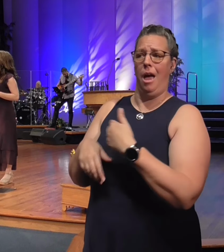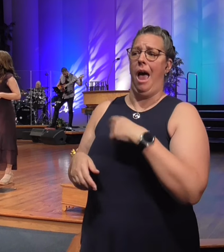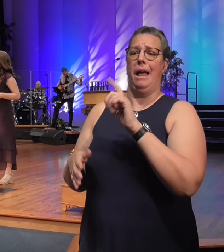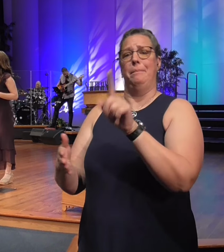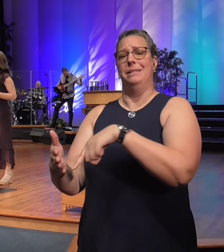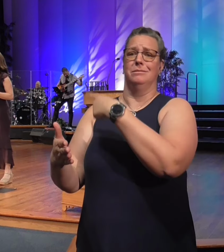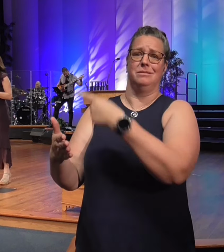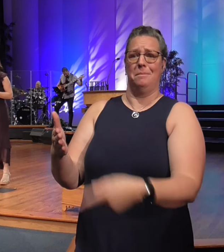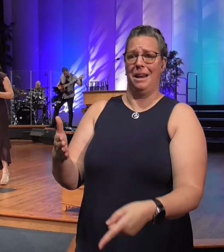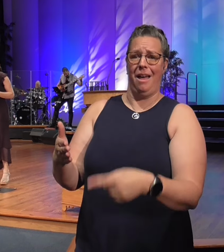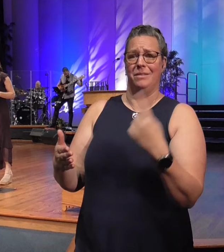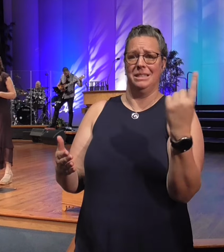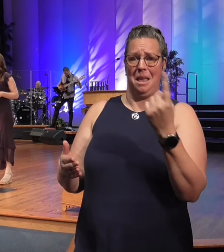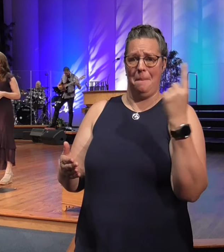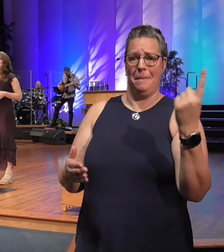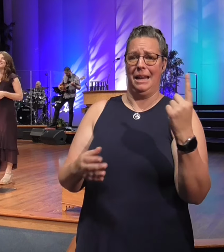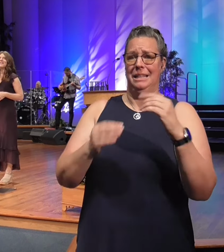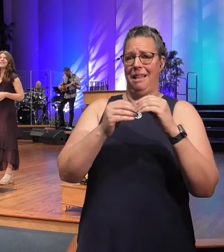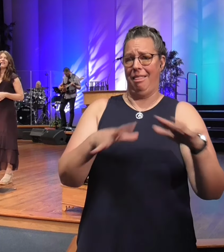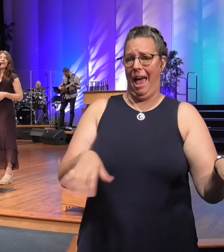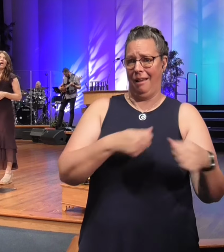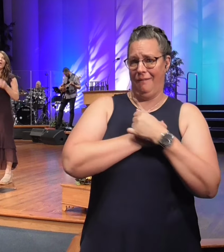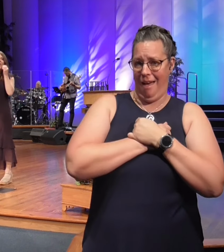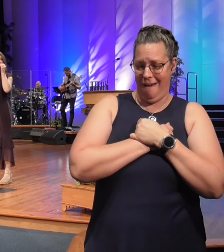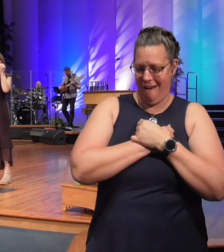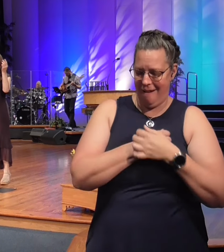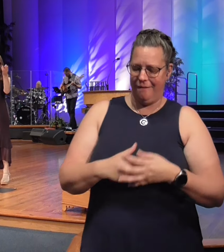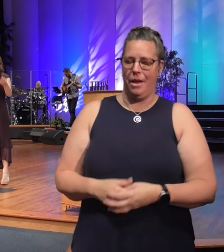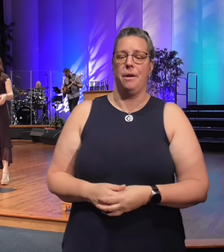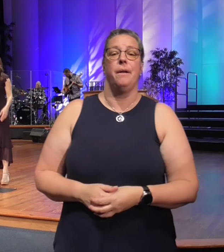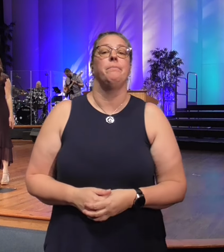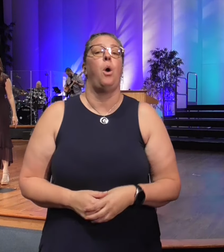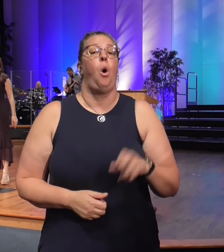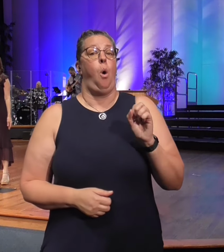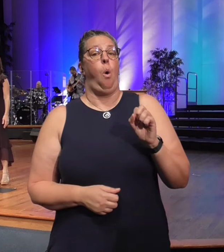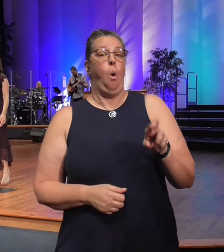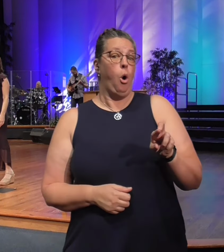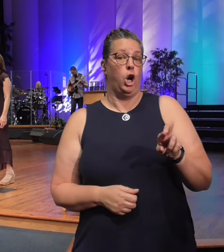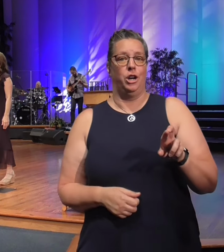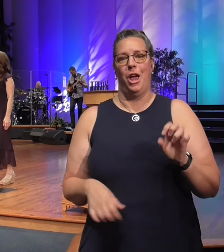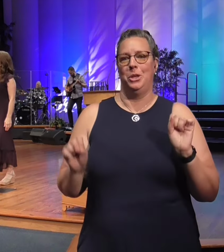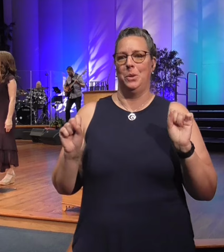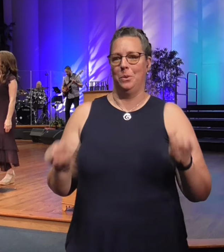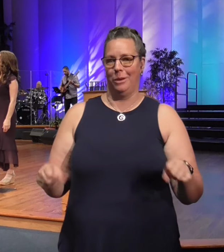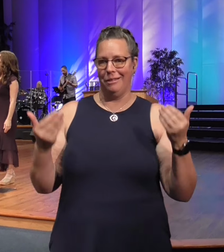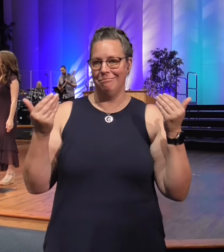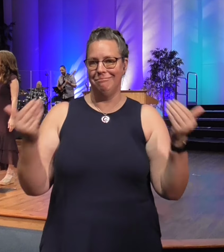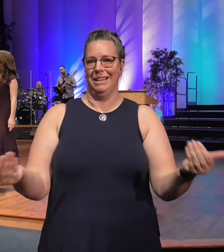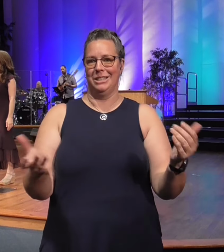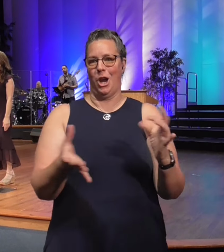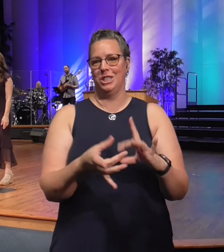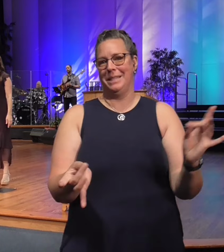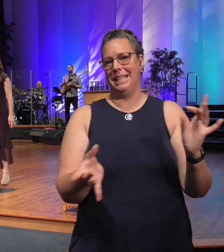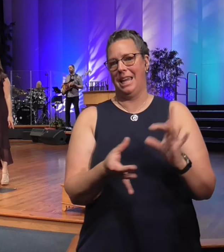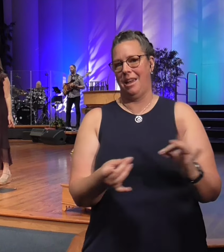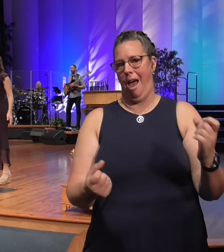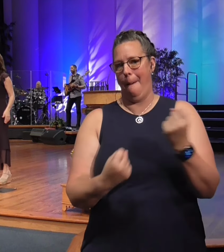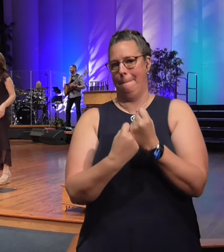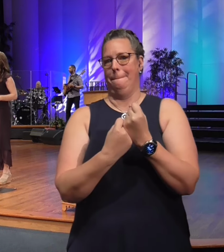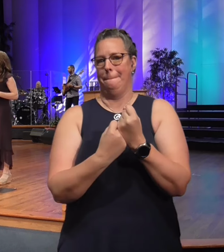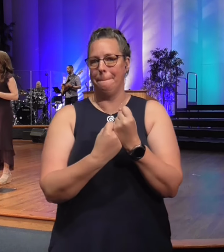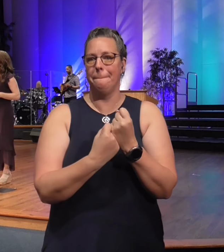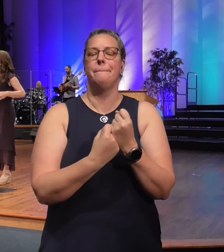of somebody's lack of love. Or you can start speaking up. Nothing's